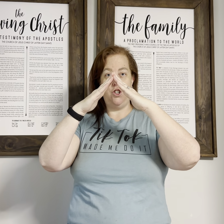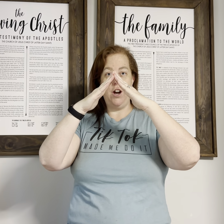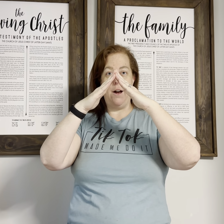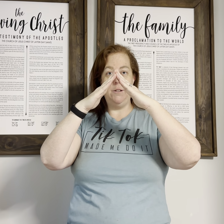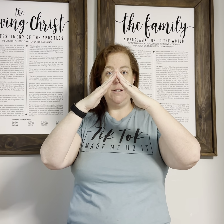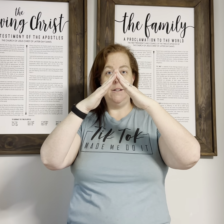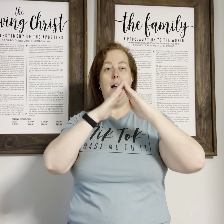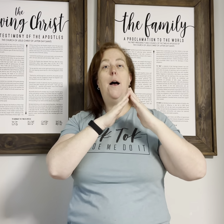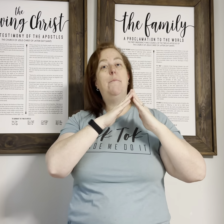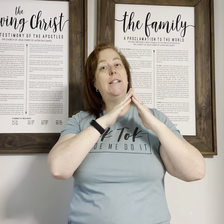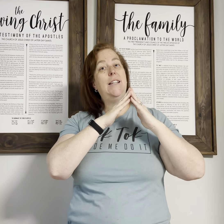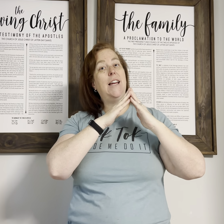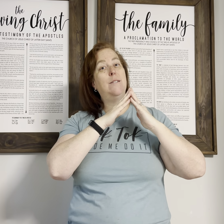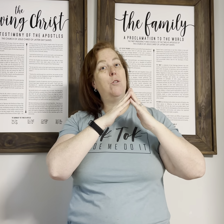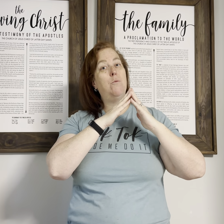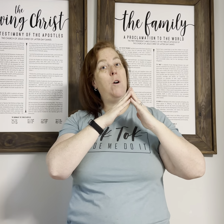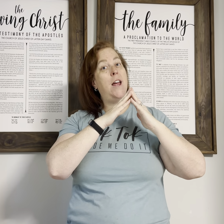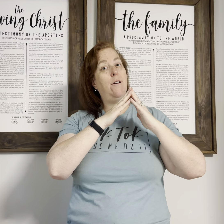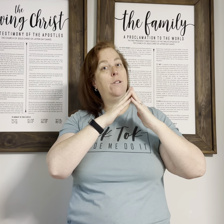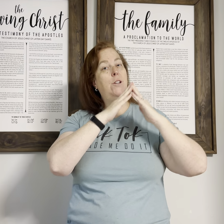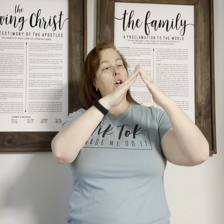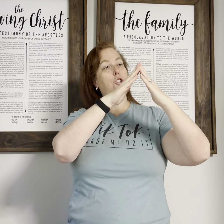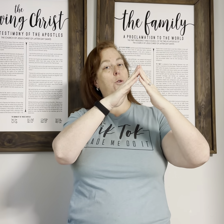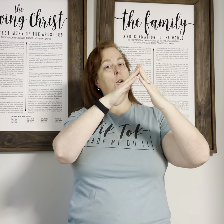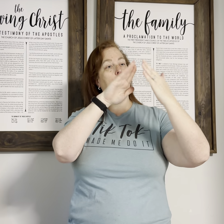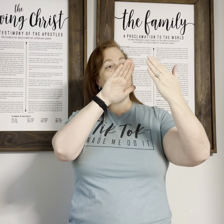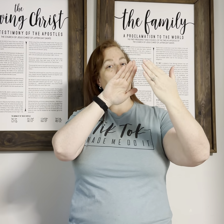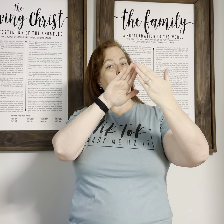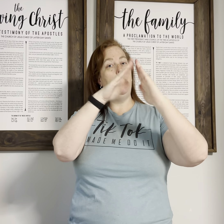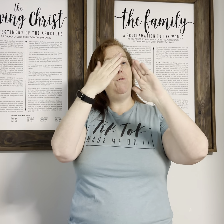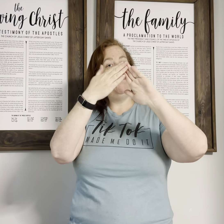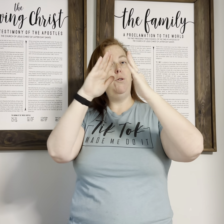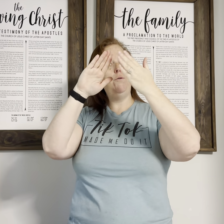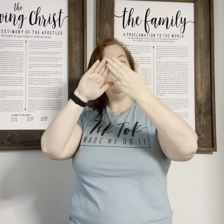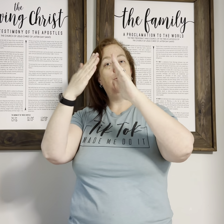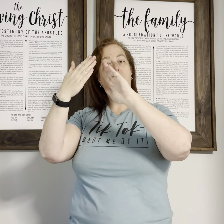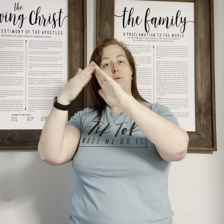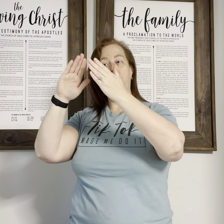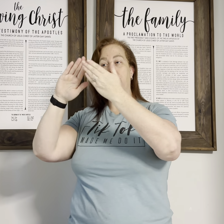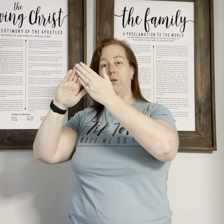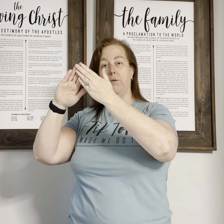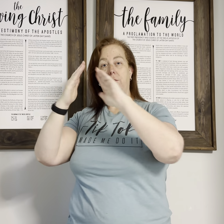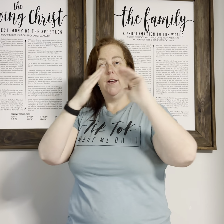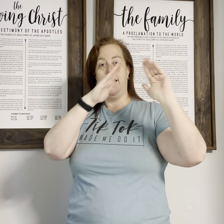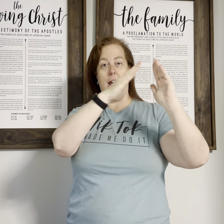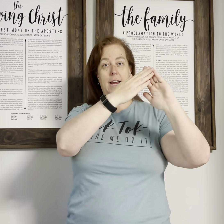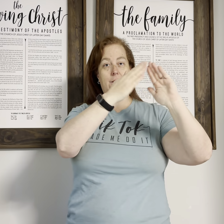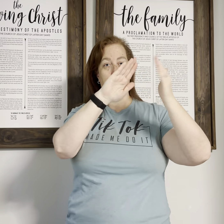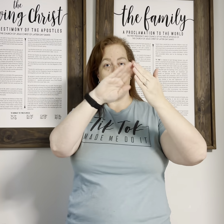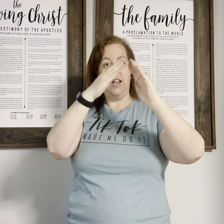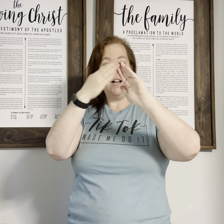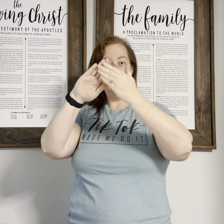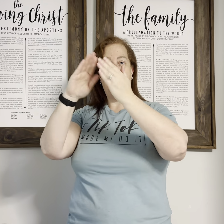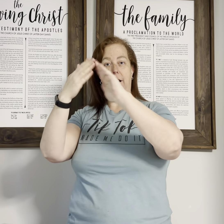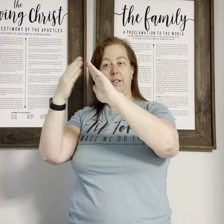your house, but a city has more than one house. So we're going to do roof, roof, roof, roof, roof. Okay, so there's lots of